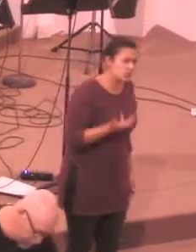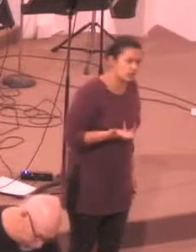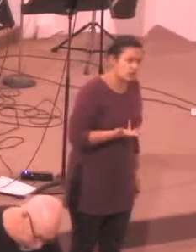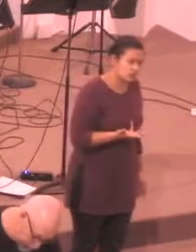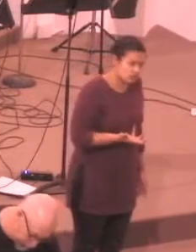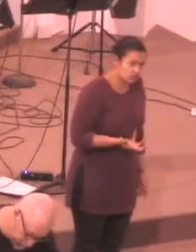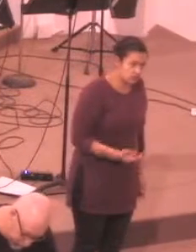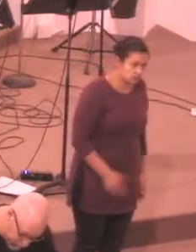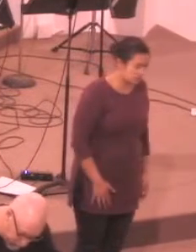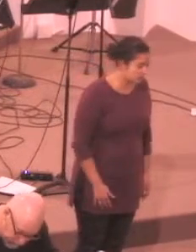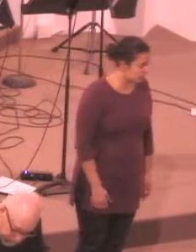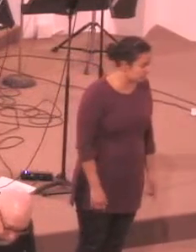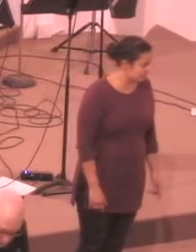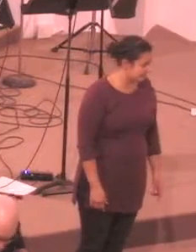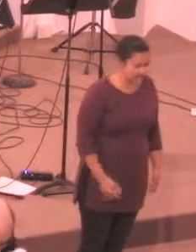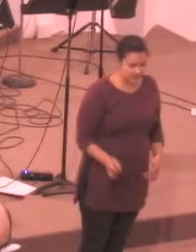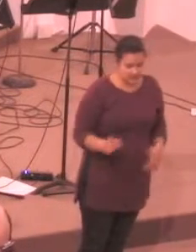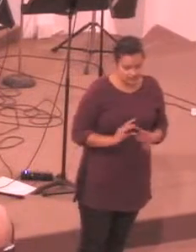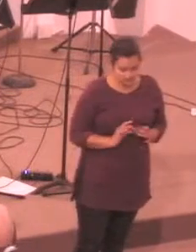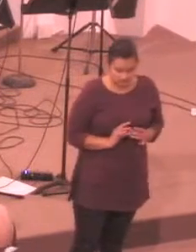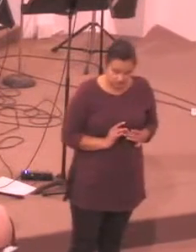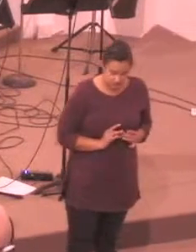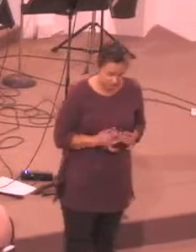Yeah, that's what I'm saying.